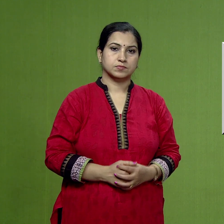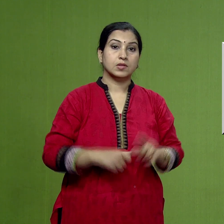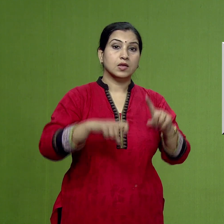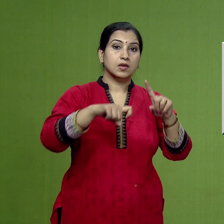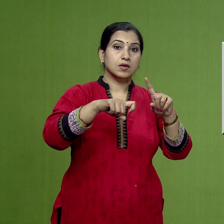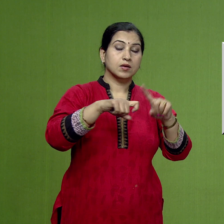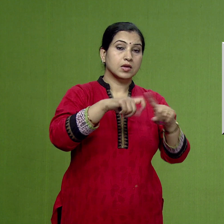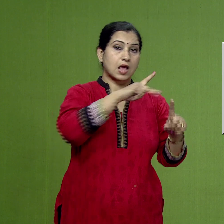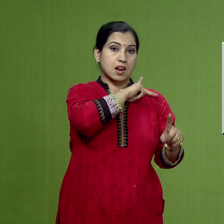Karnataka,